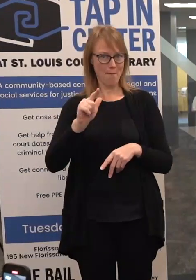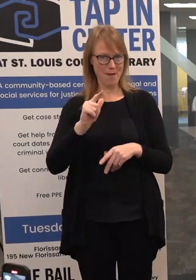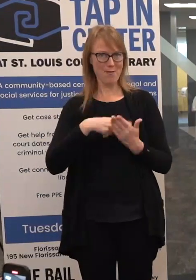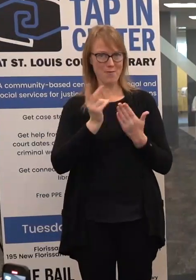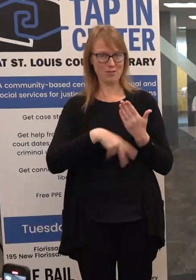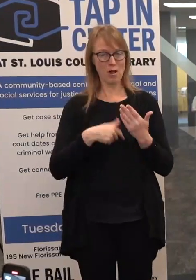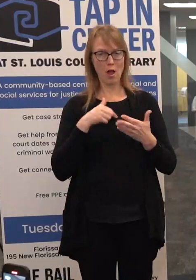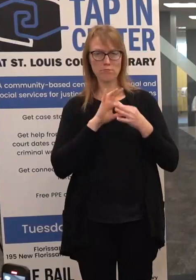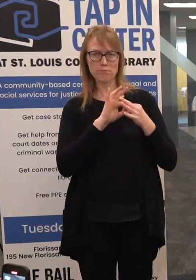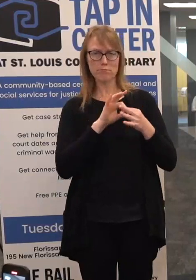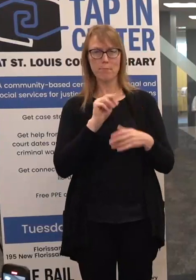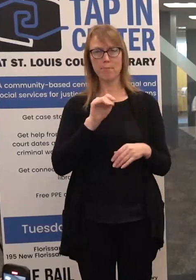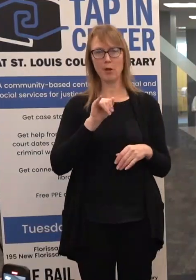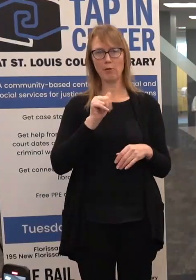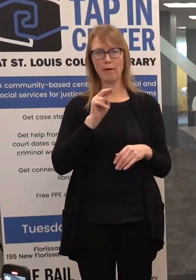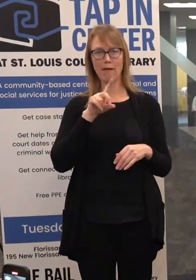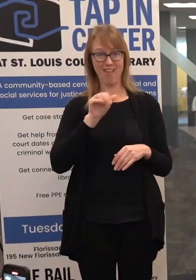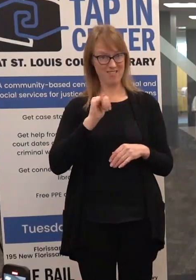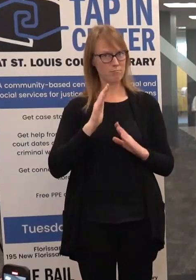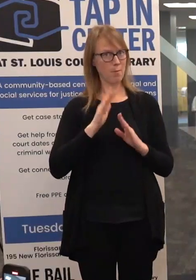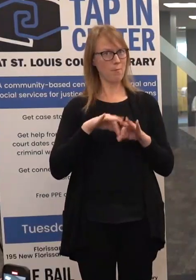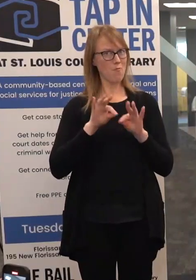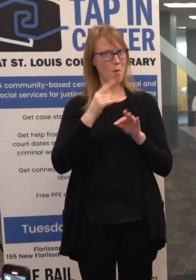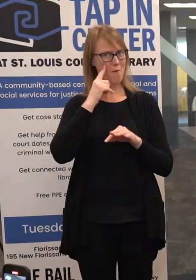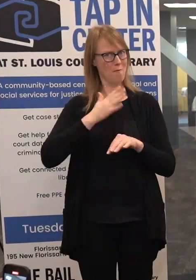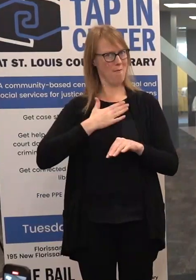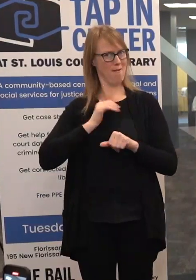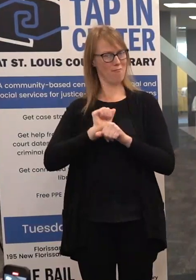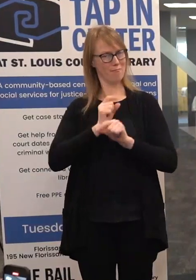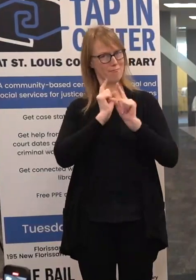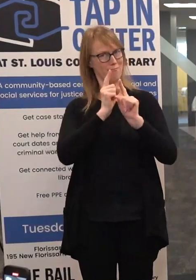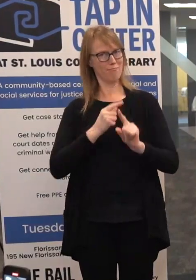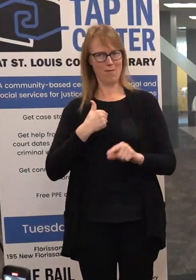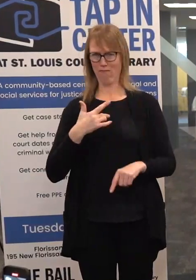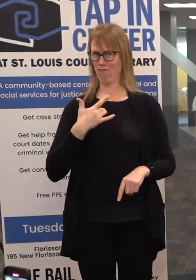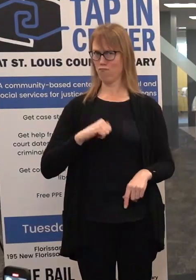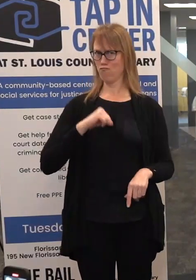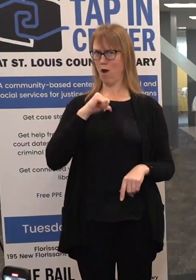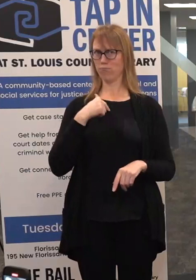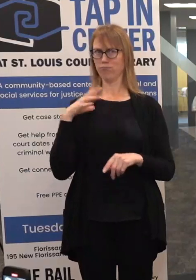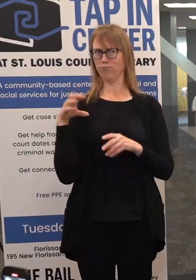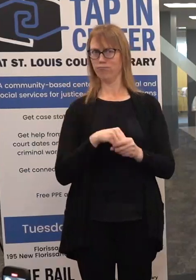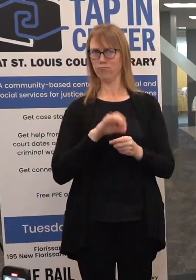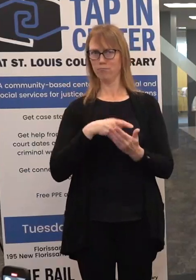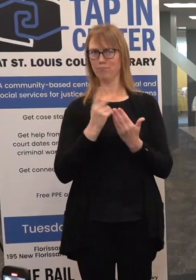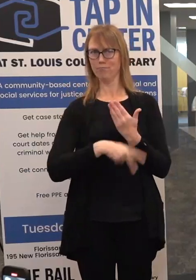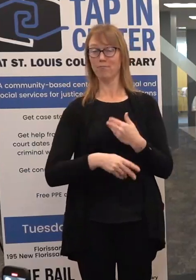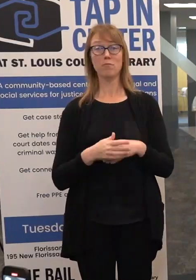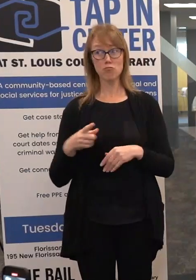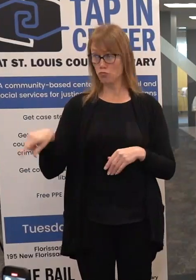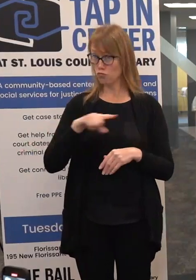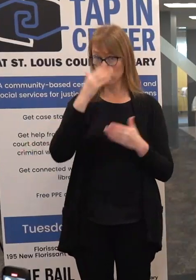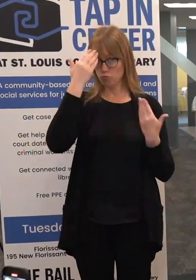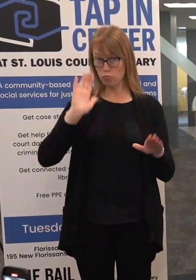Center is one of the key parts of the work that I'm supposed to do here and that I'm truly proud of. For those of you who are not familiar with our